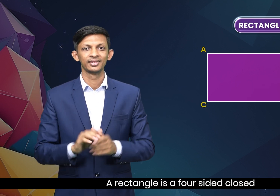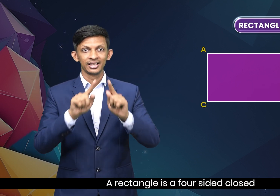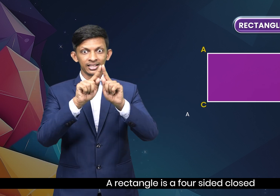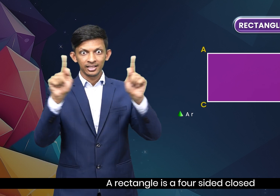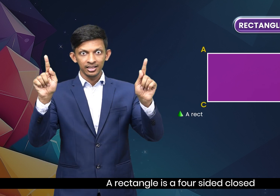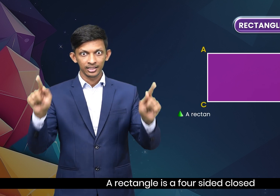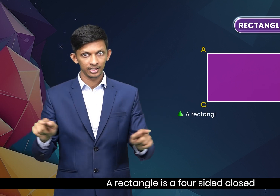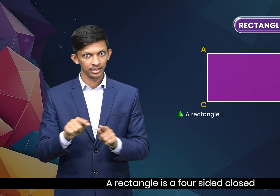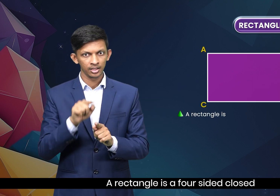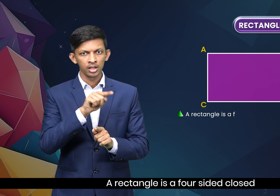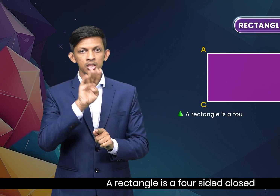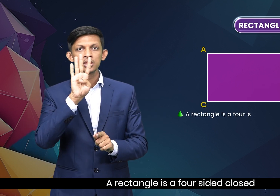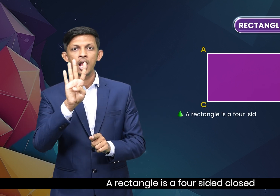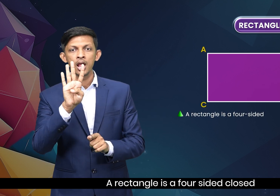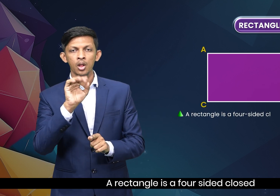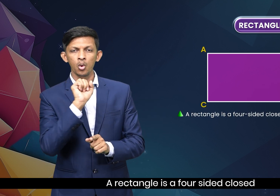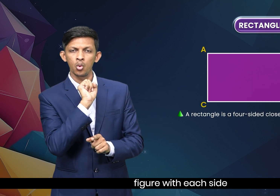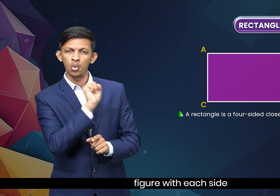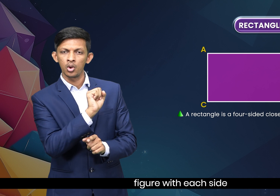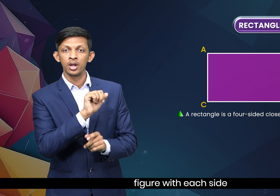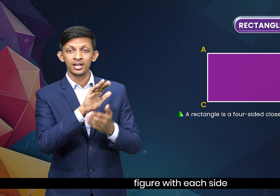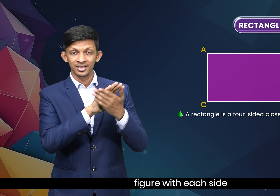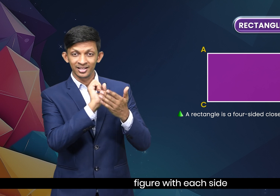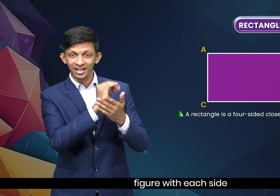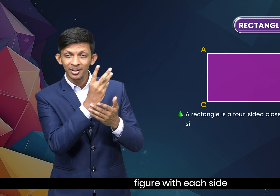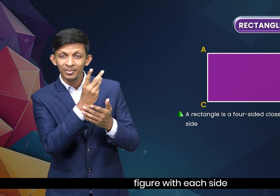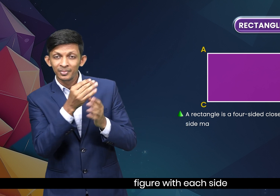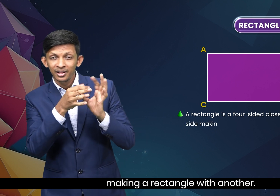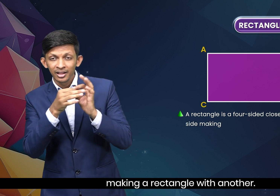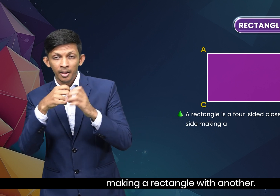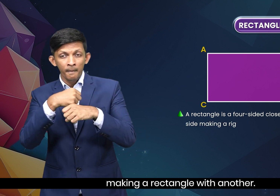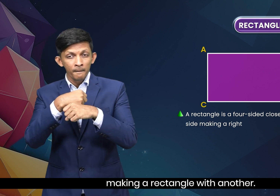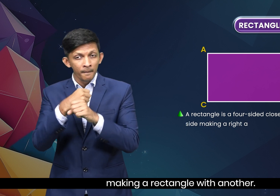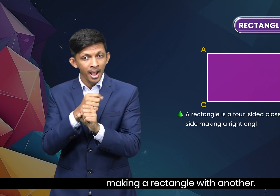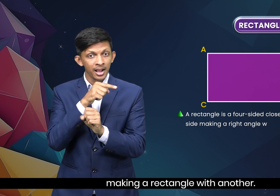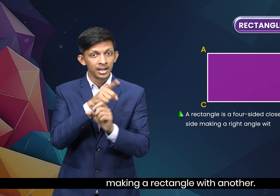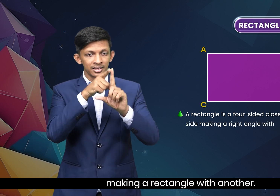A rectangle is a four-sided closed figure with each side making a right angle with